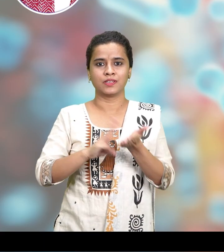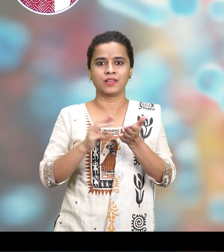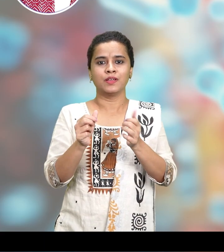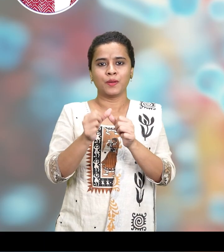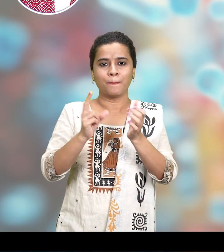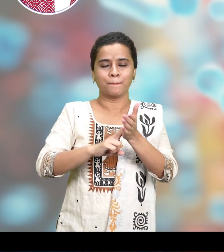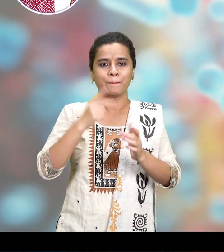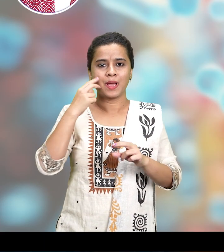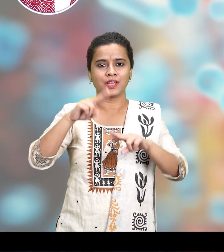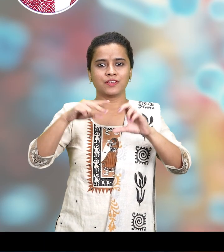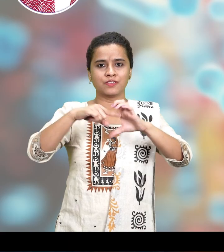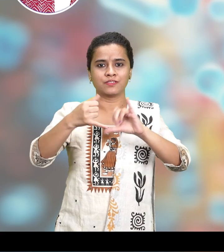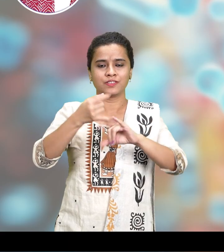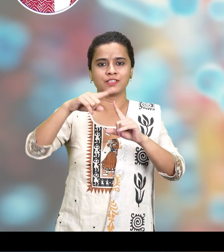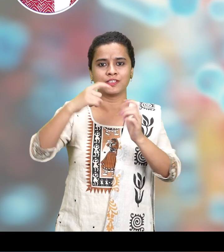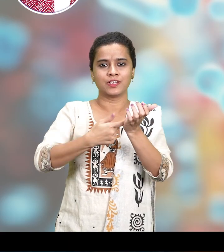manifestation,